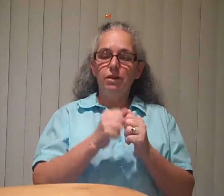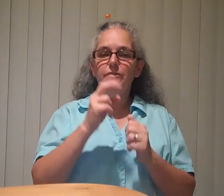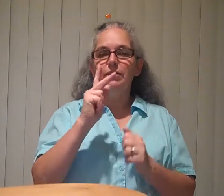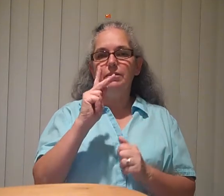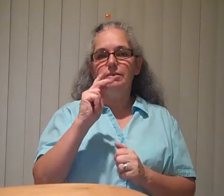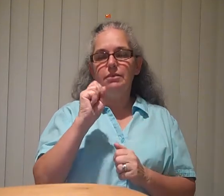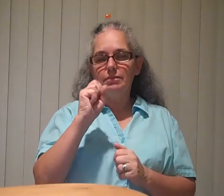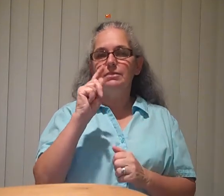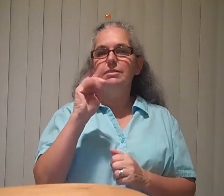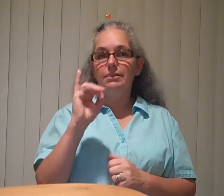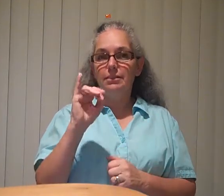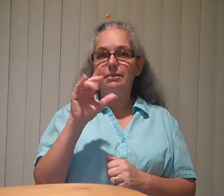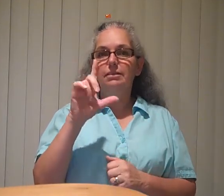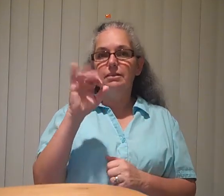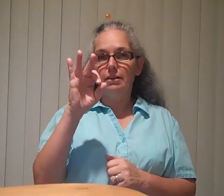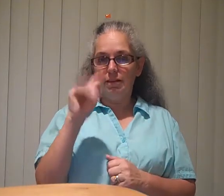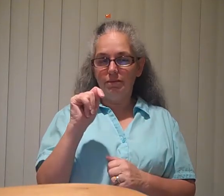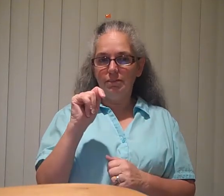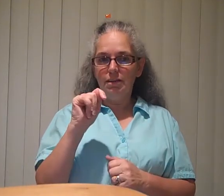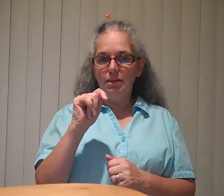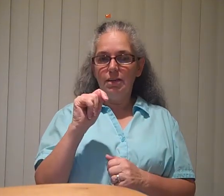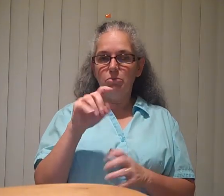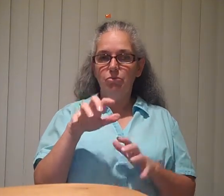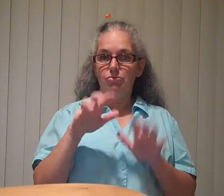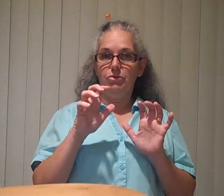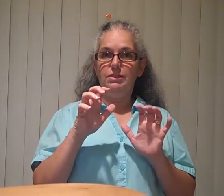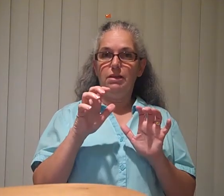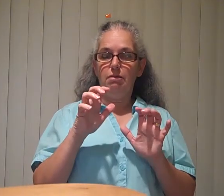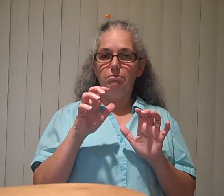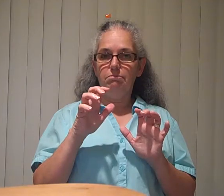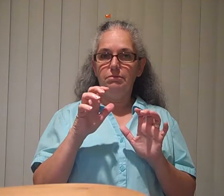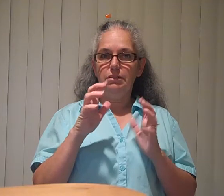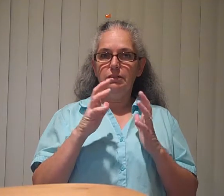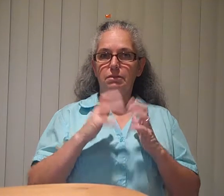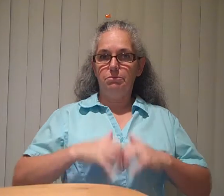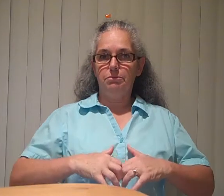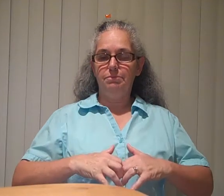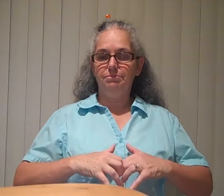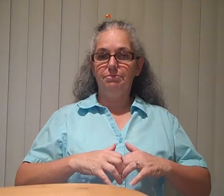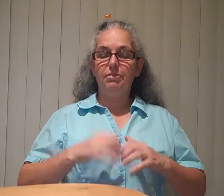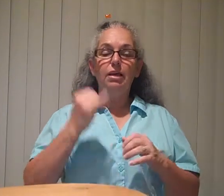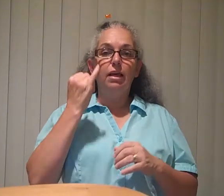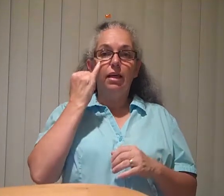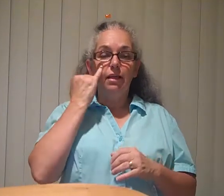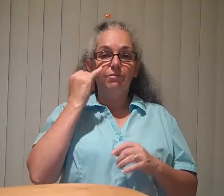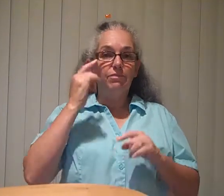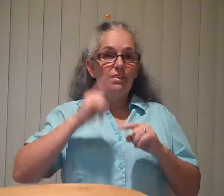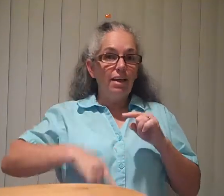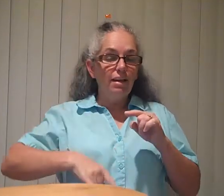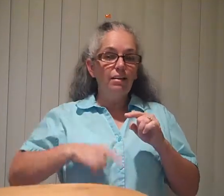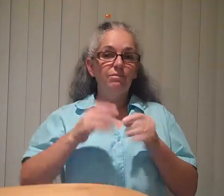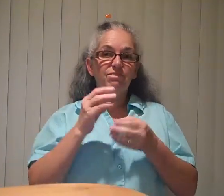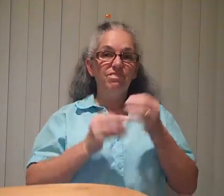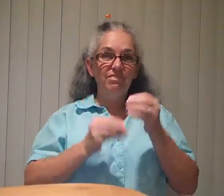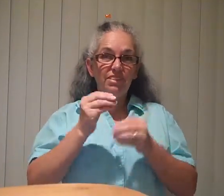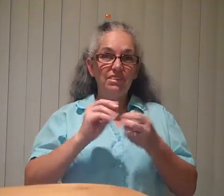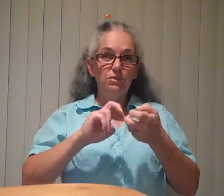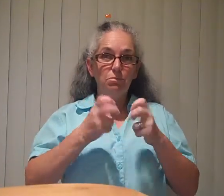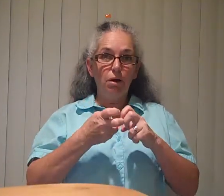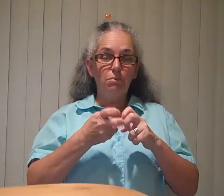shut down. And if you can't get these problems fixed, and people have either been on the lift for, say, a